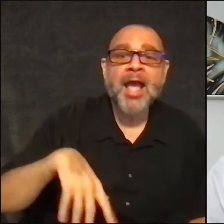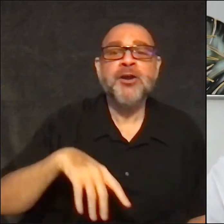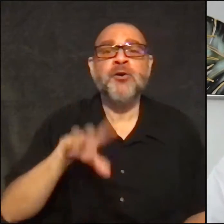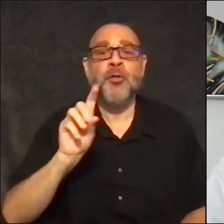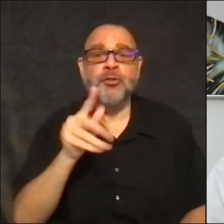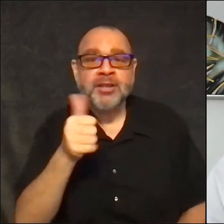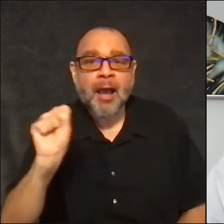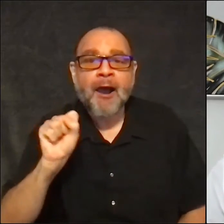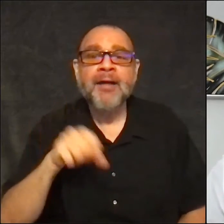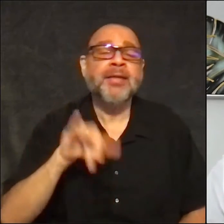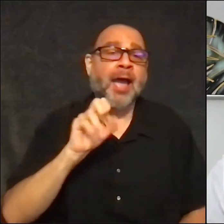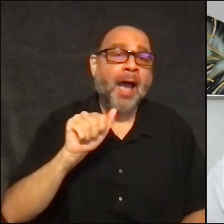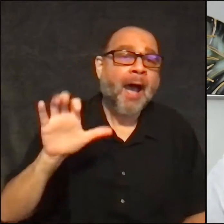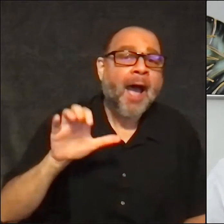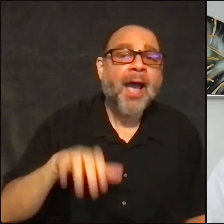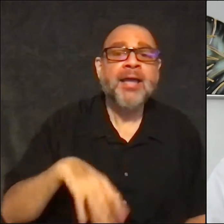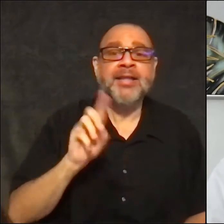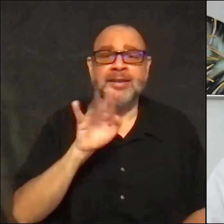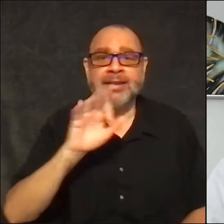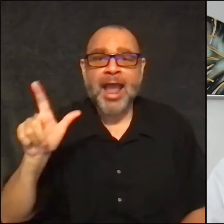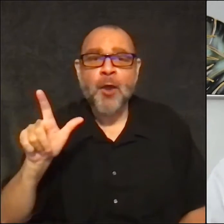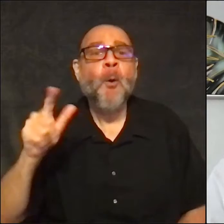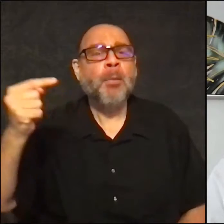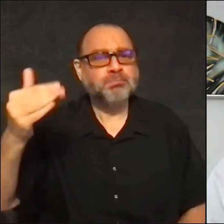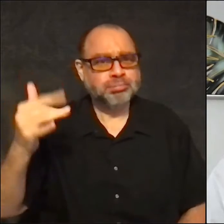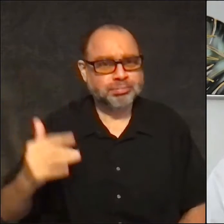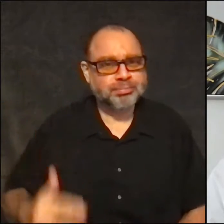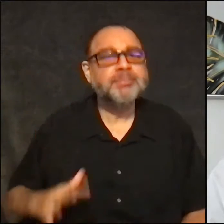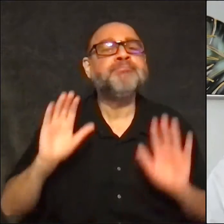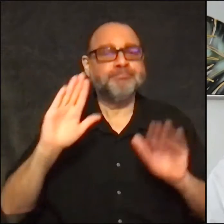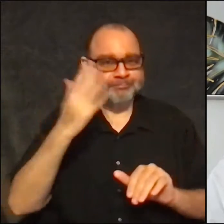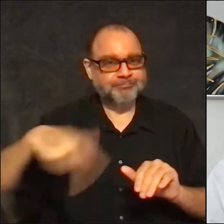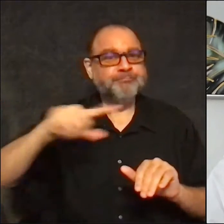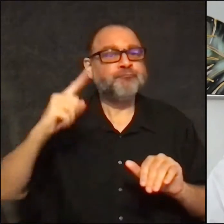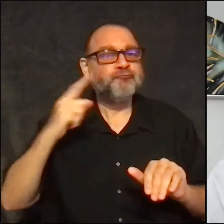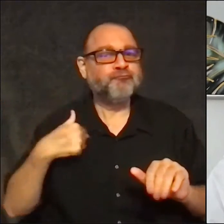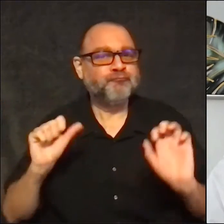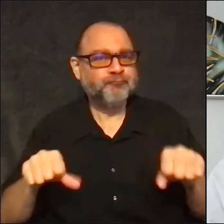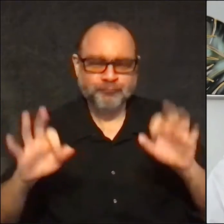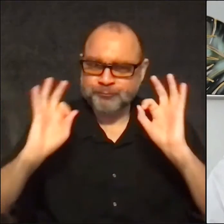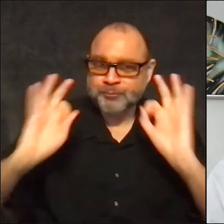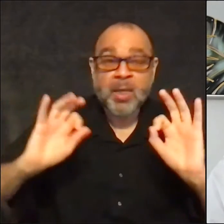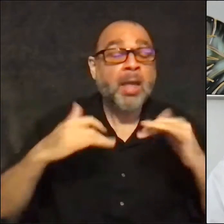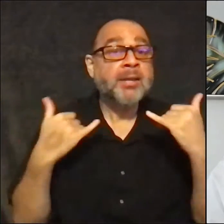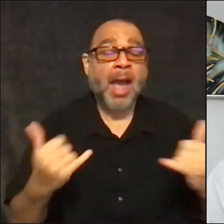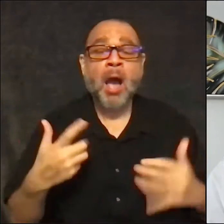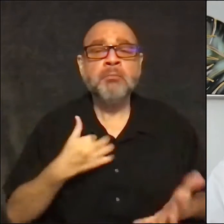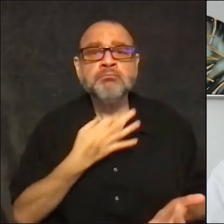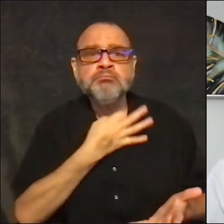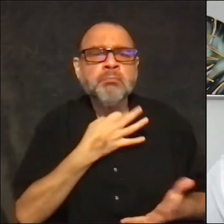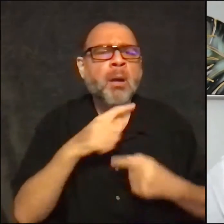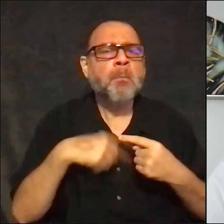as well as Daryl and the rest. So we are going to go ahead and jump in, folks. And just to get a better feel of who's in the room today,